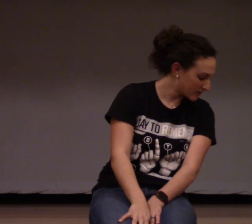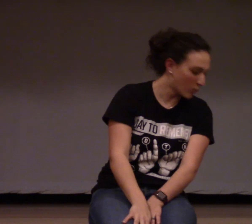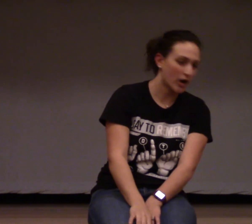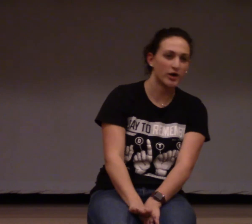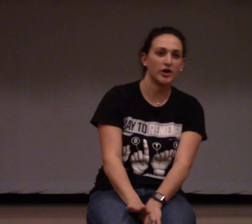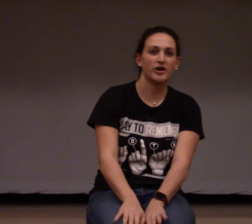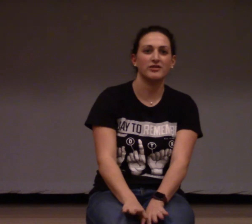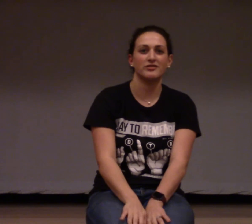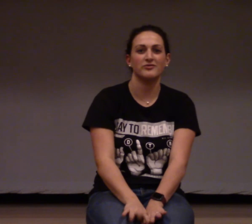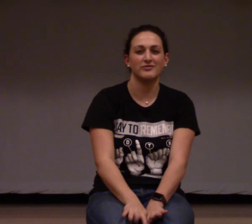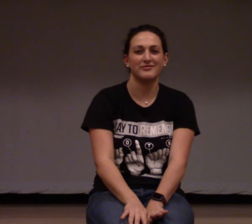Water.